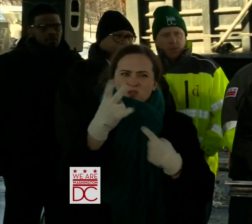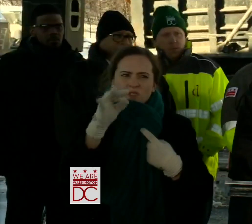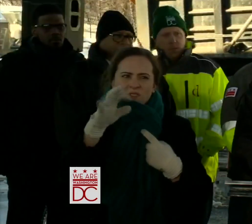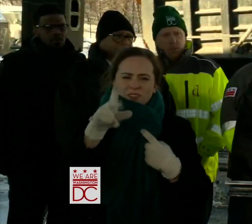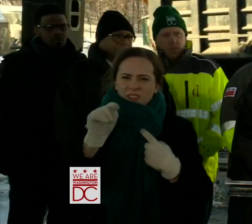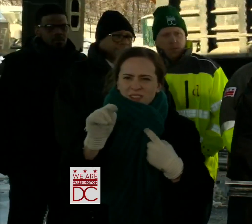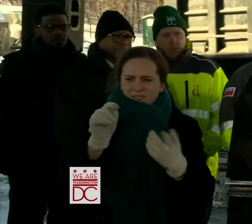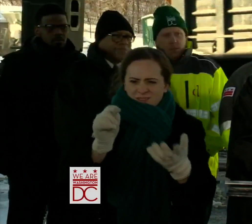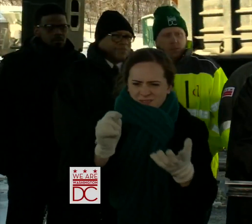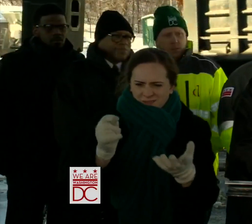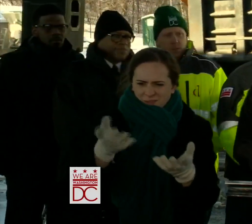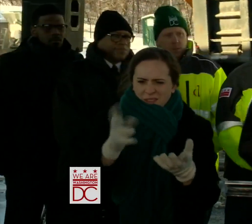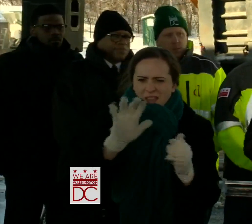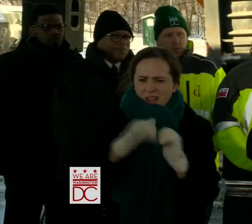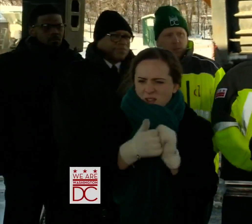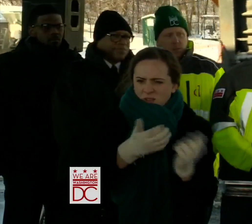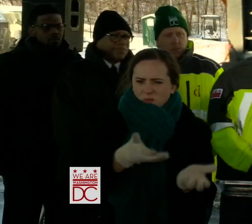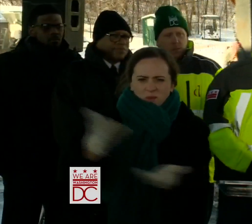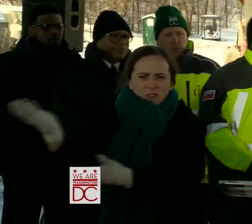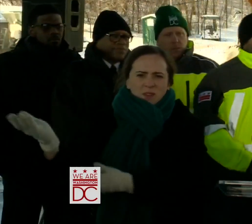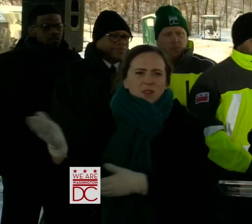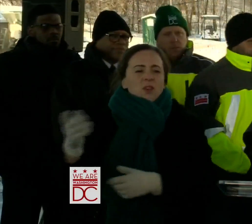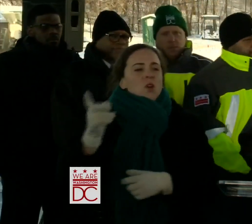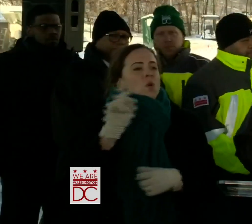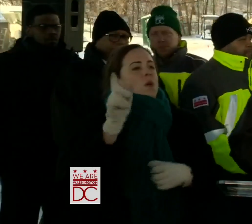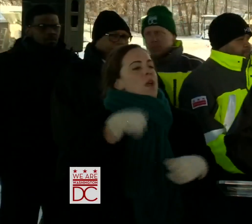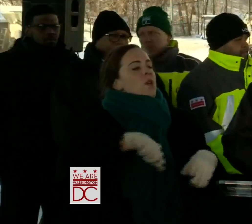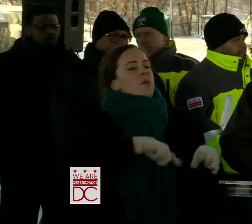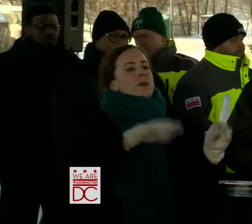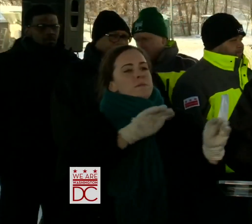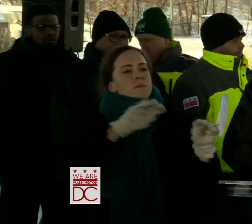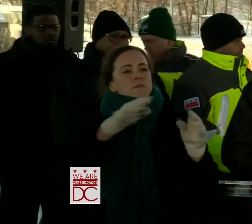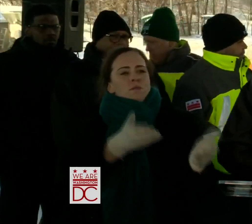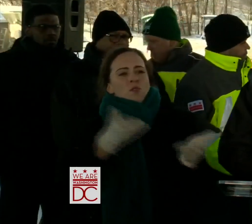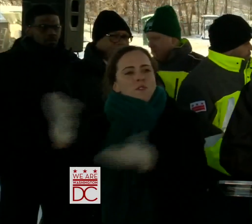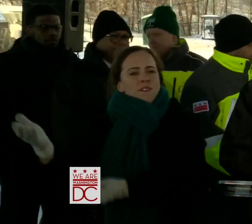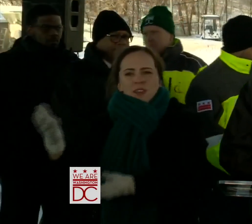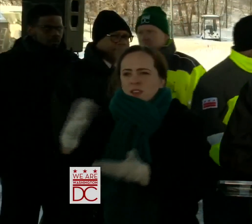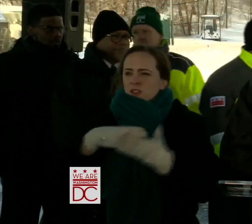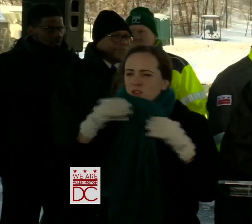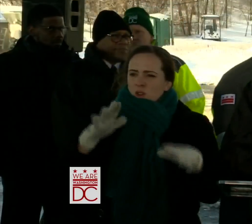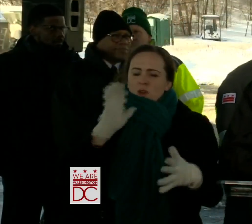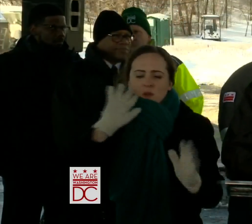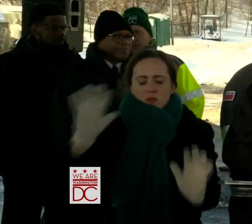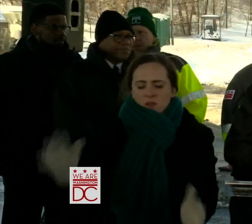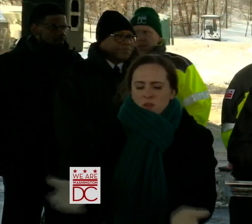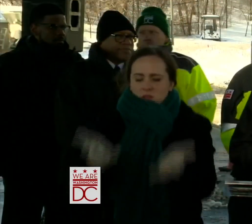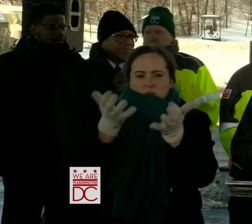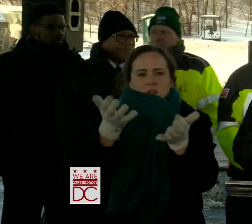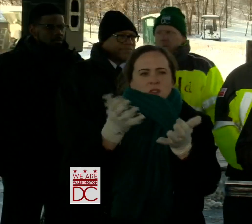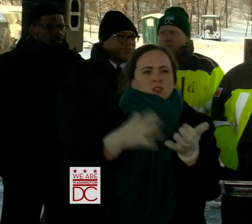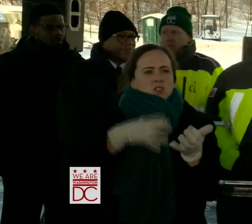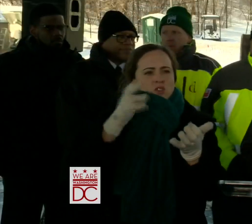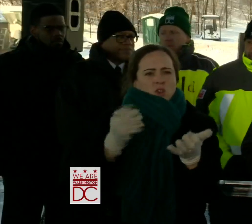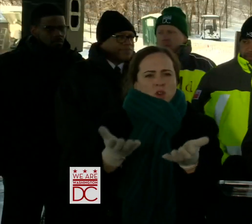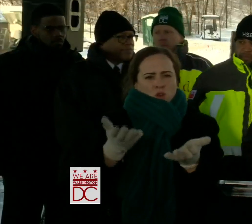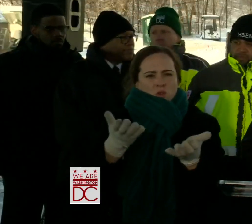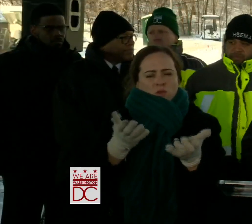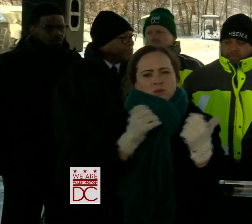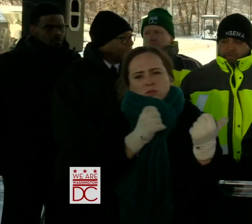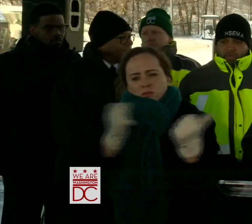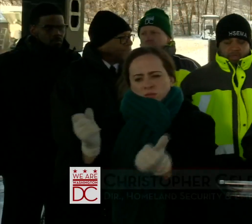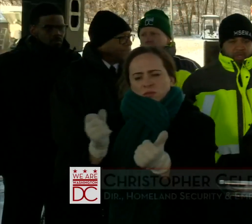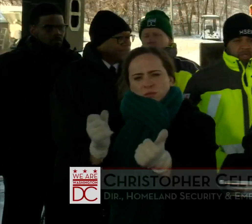of the way. Sure. Sure. So the question is, where are we moving snow to? We are going to be picking up snow throughout the city to make sure that we can get the roads